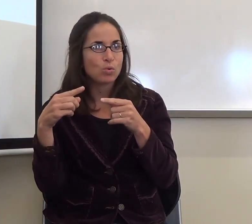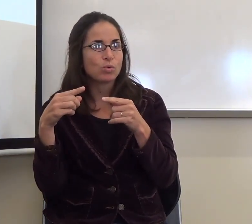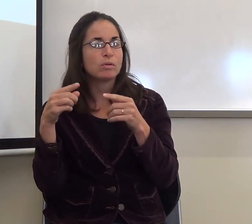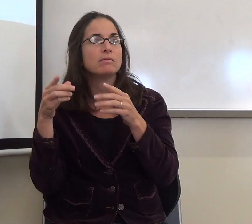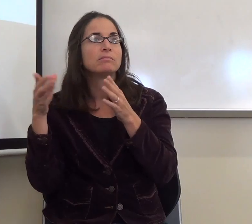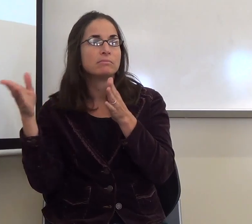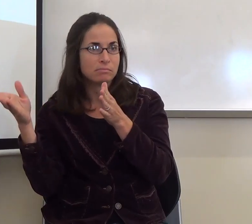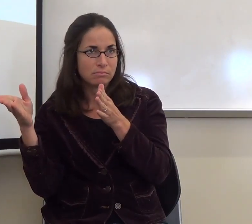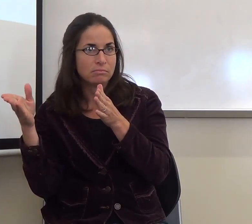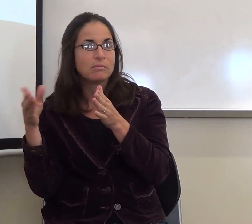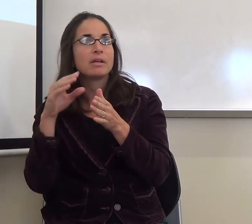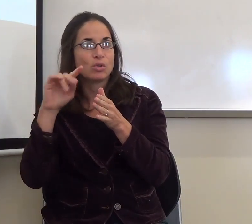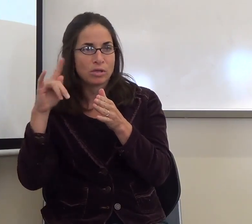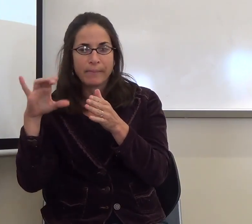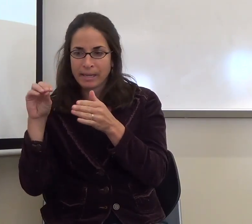back, I accepted some